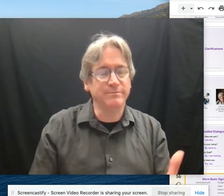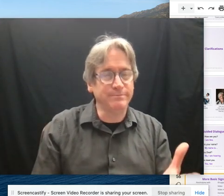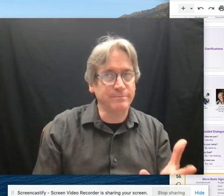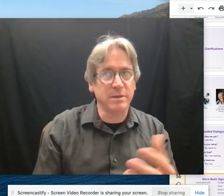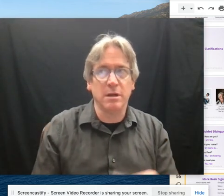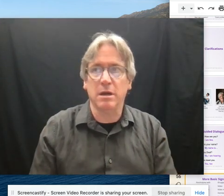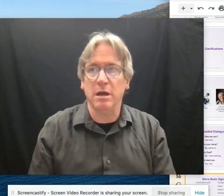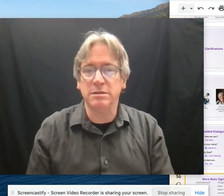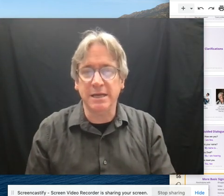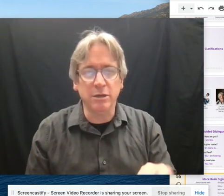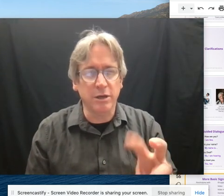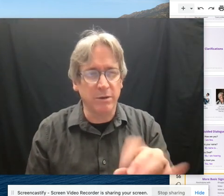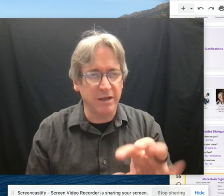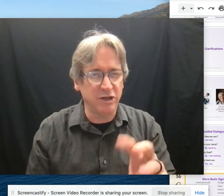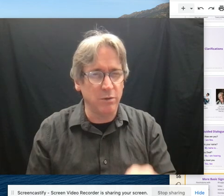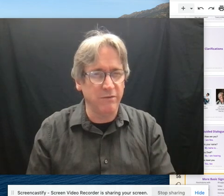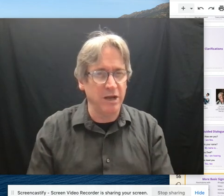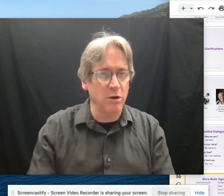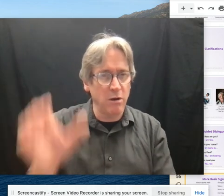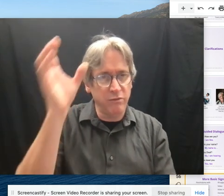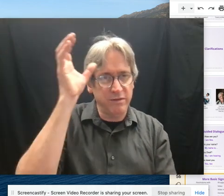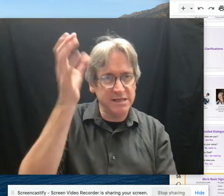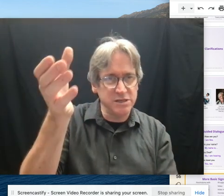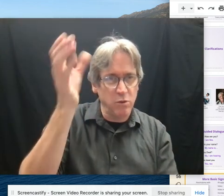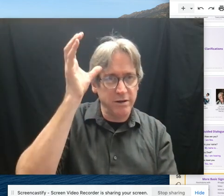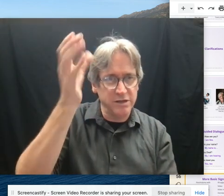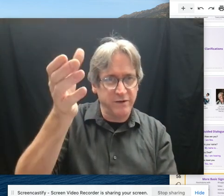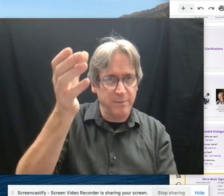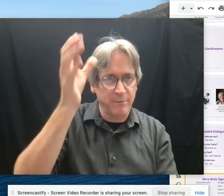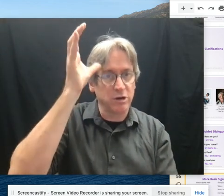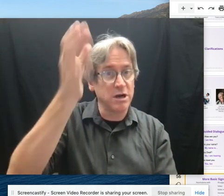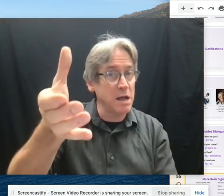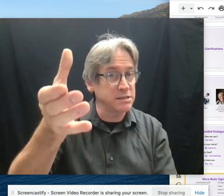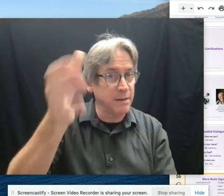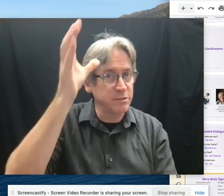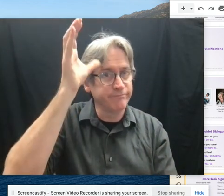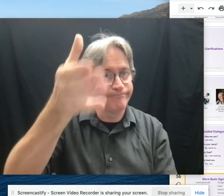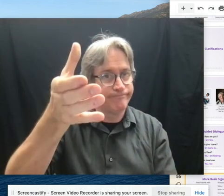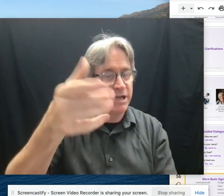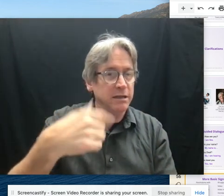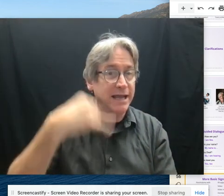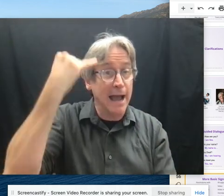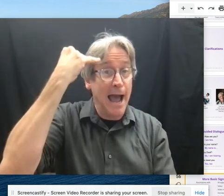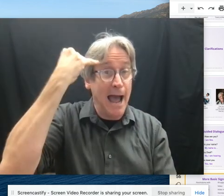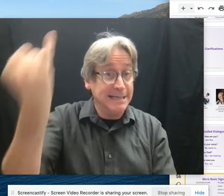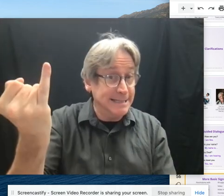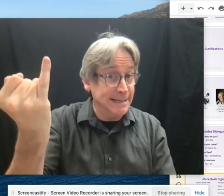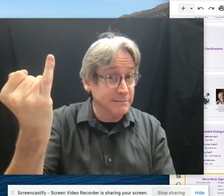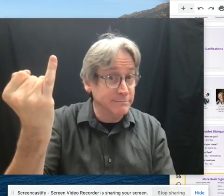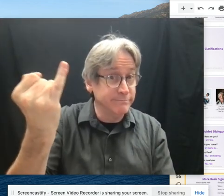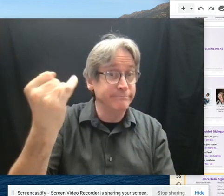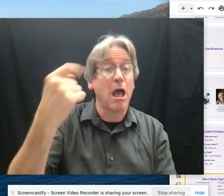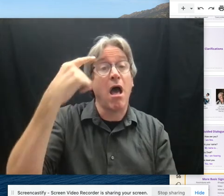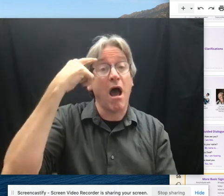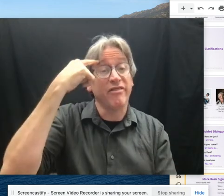Concept. Take a look at what they show in the video. This is one that's very popular. Concept. Like